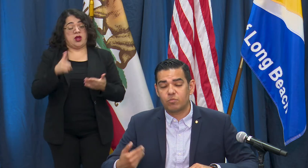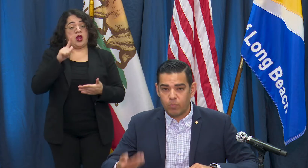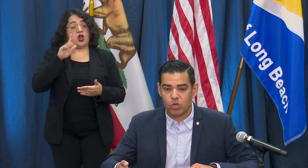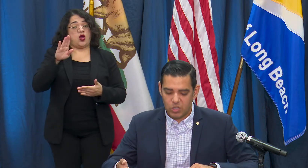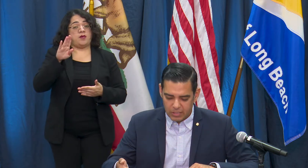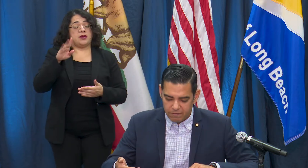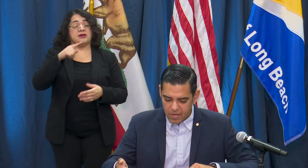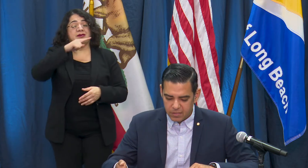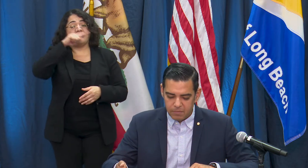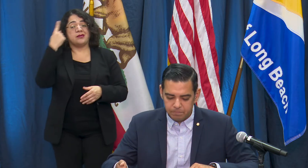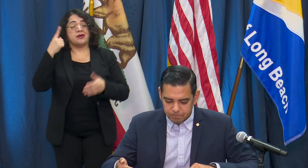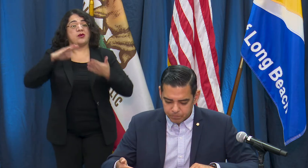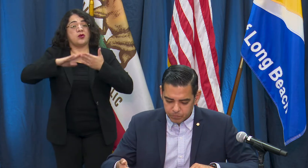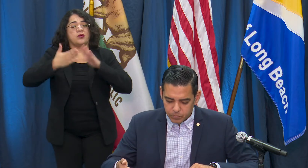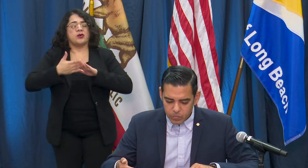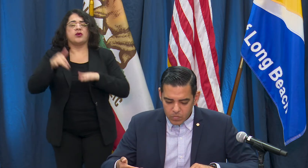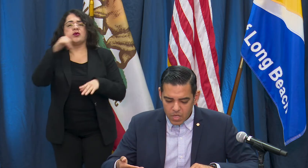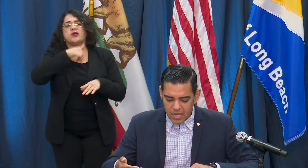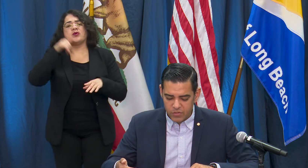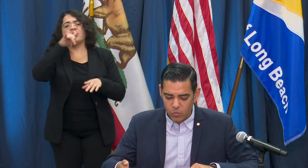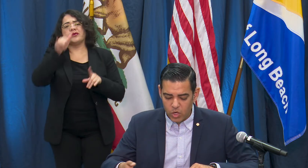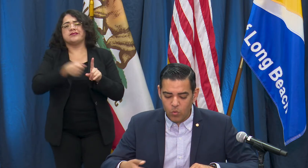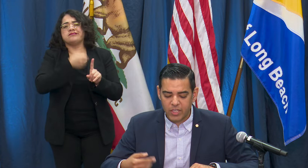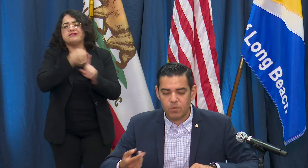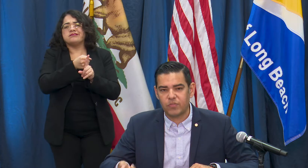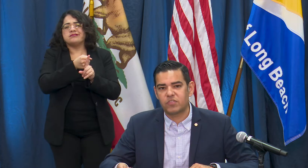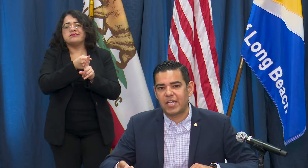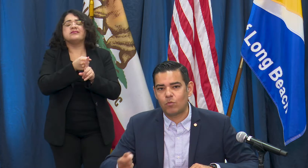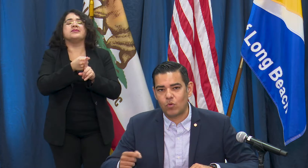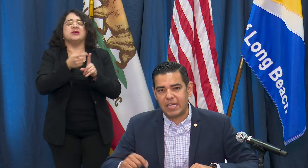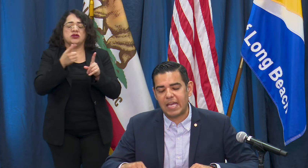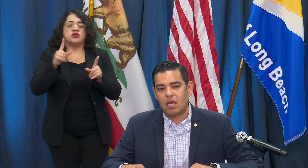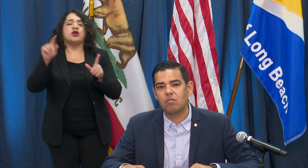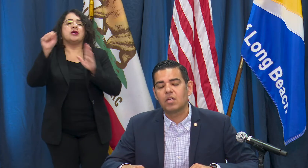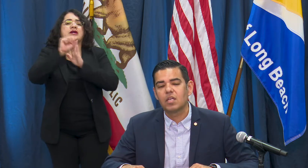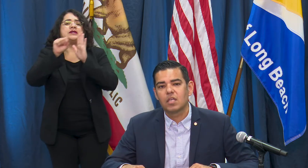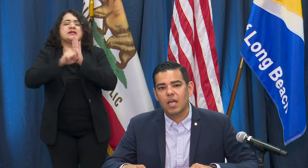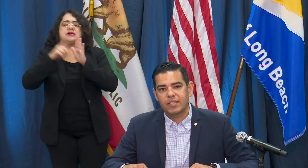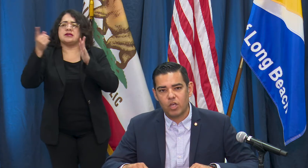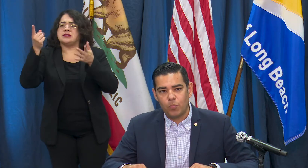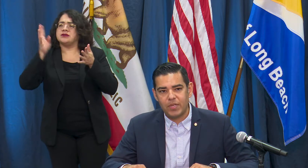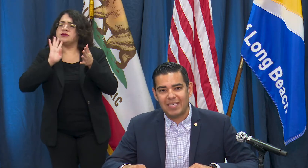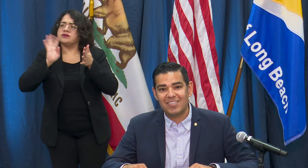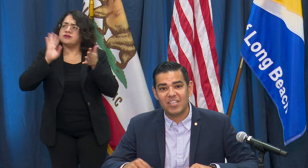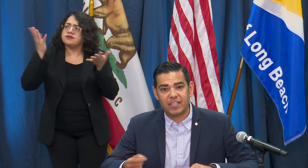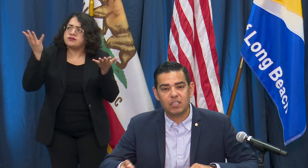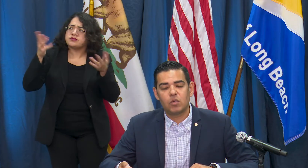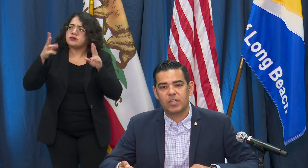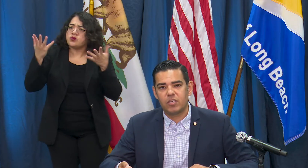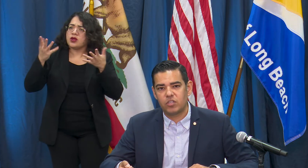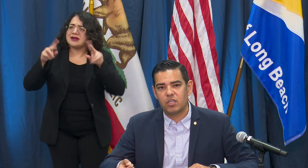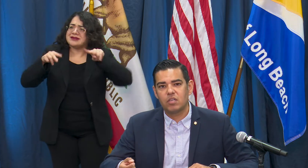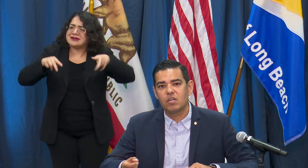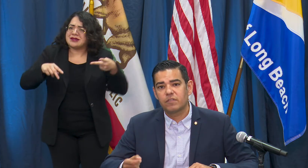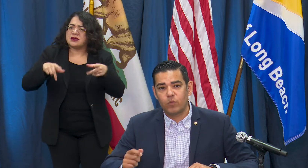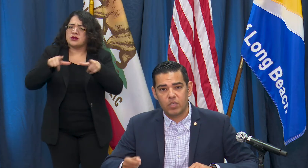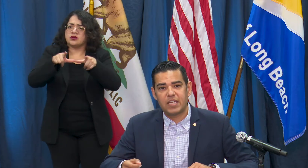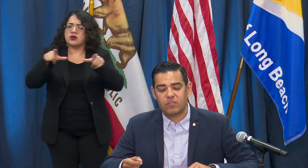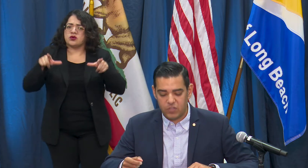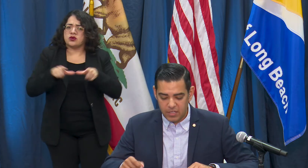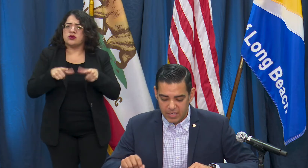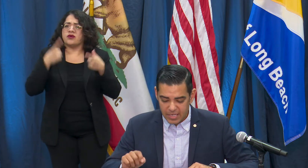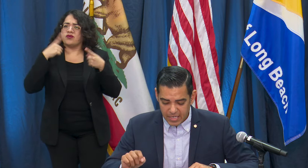is disproportionately affected. And so we are working with the state right now to open a second location